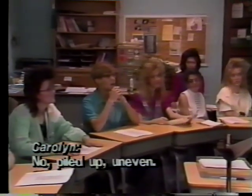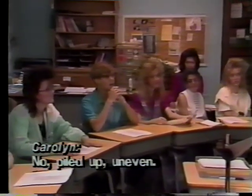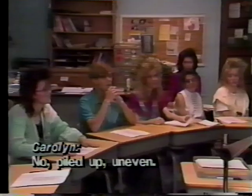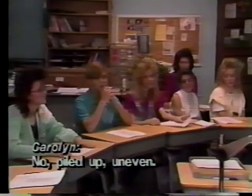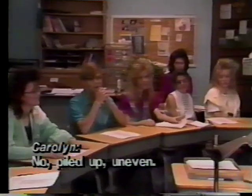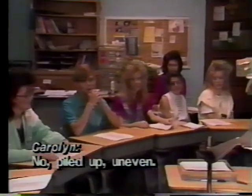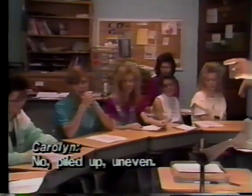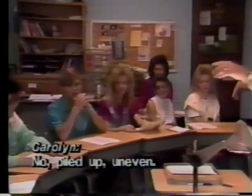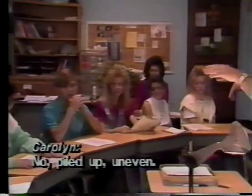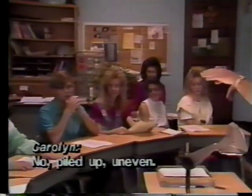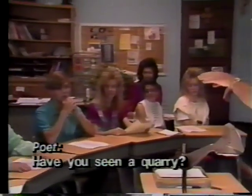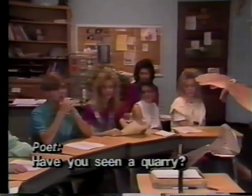Another, have you seen the quarry?